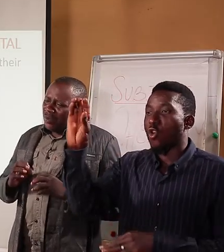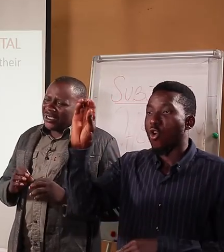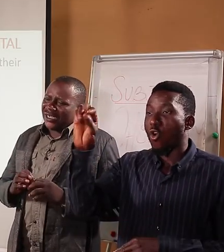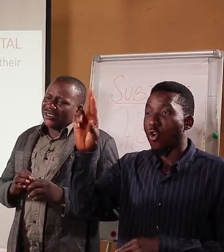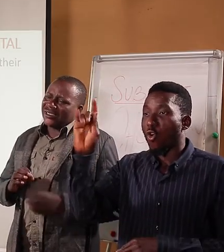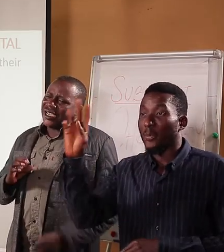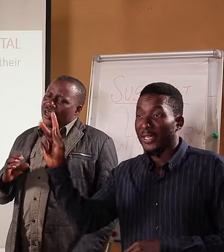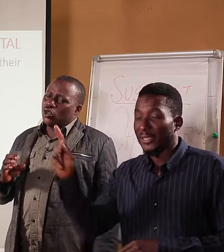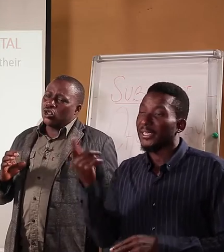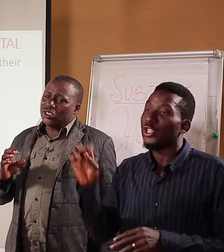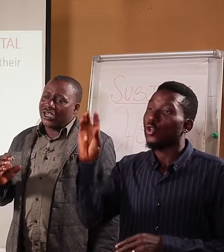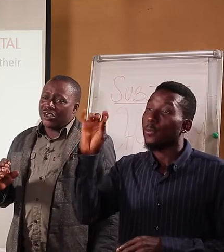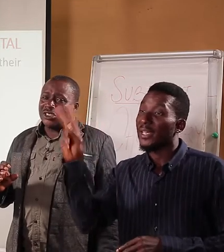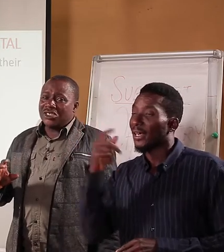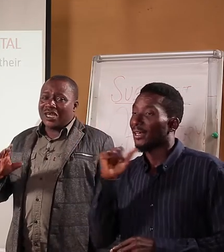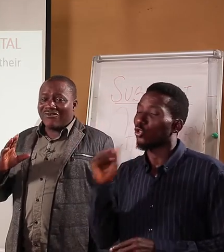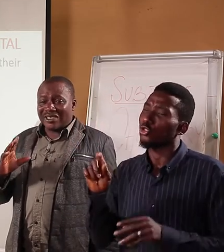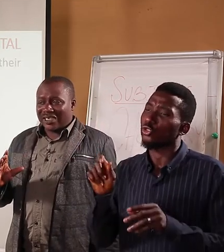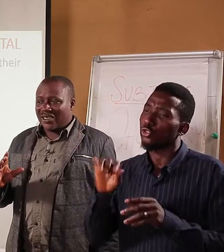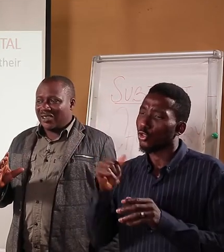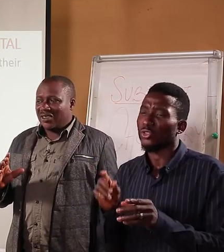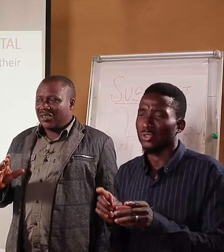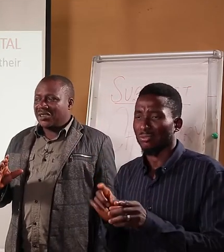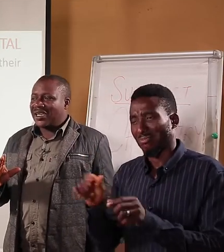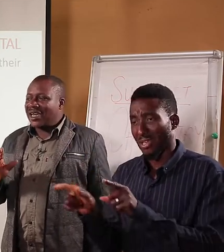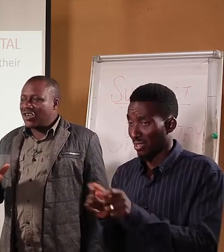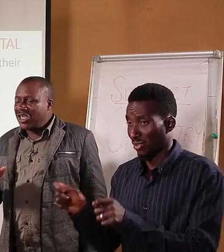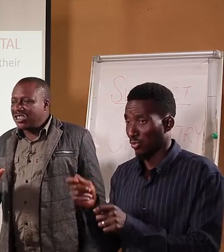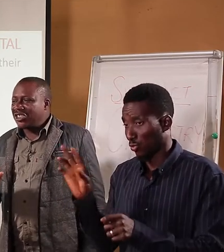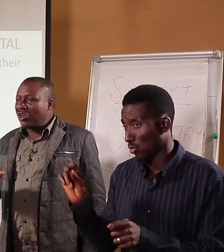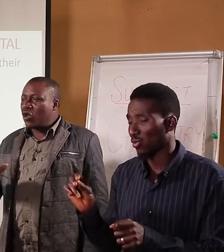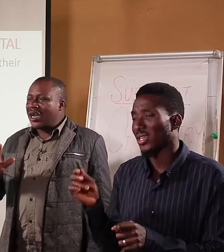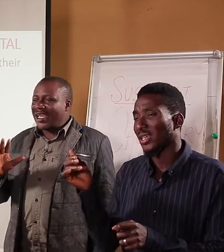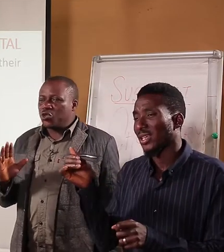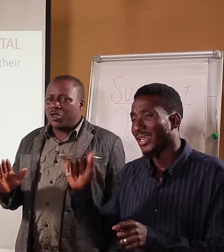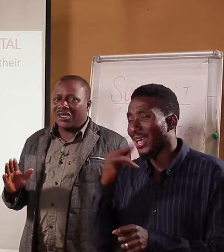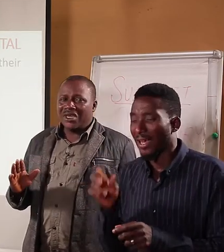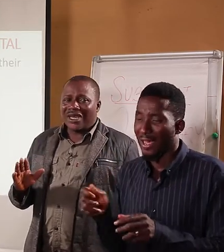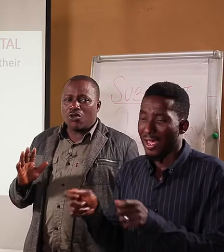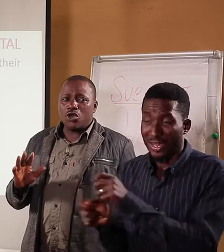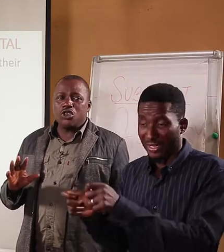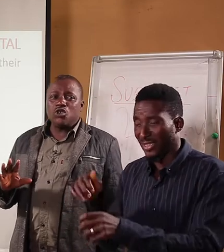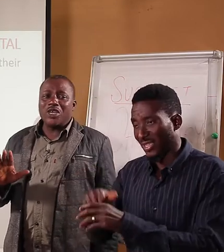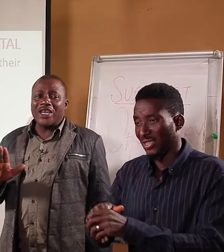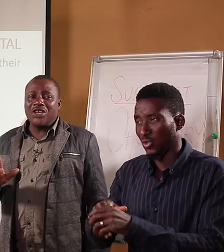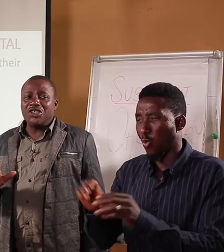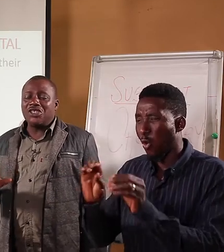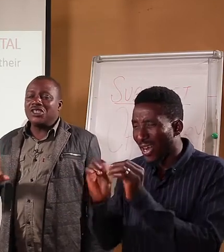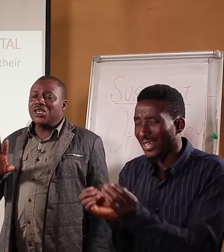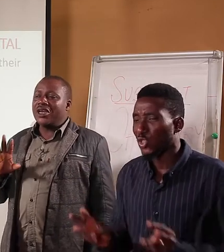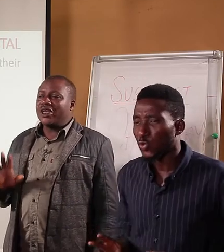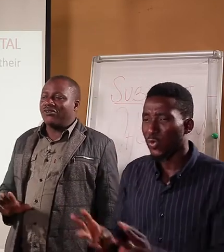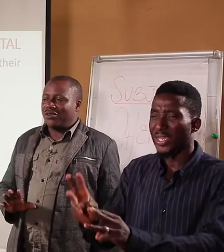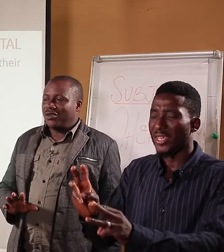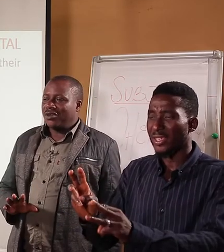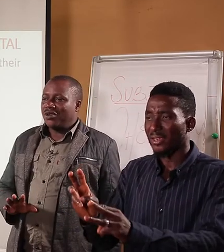The orbitals are not just arranged haphazardly. They are arranged in an organized way according to their